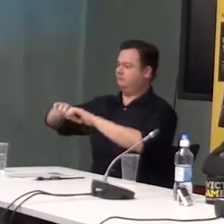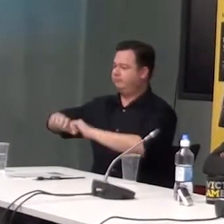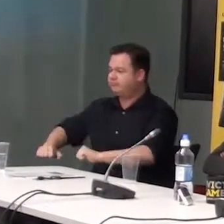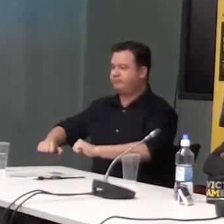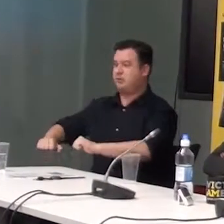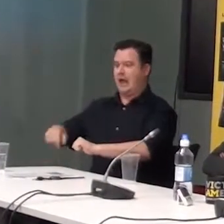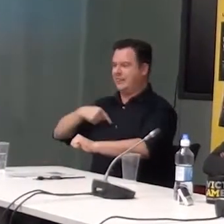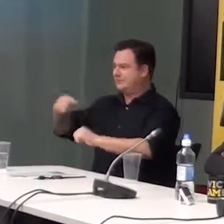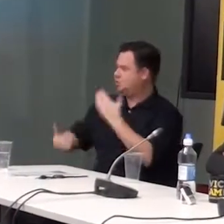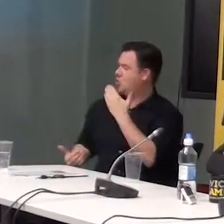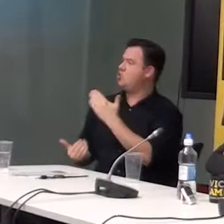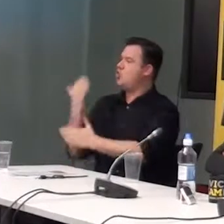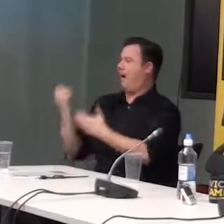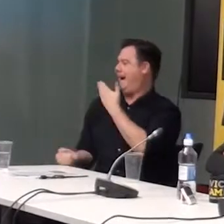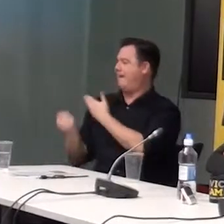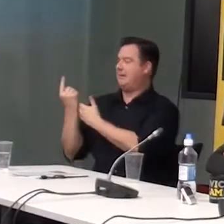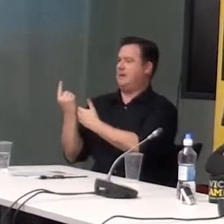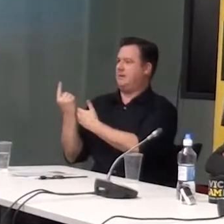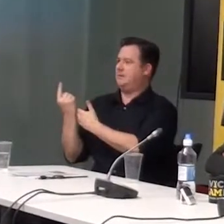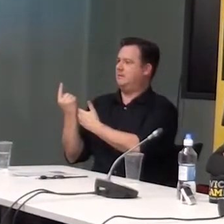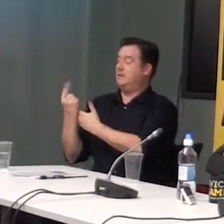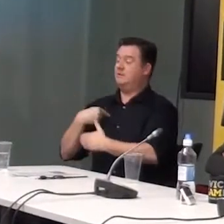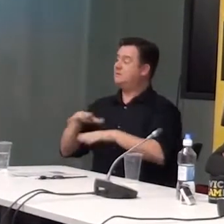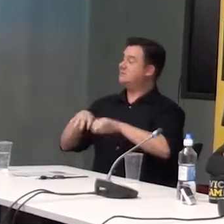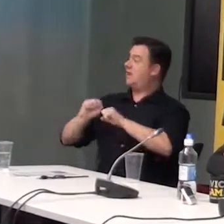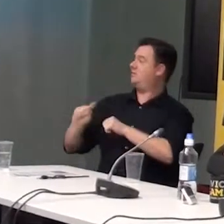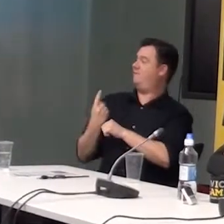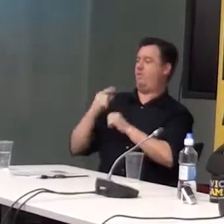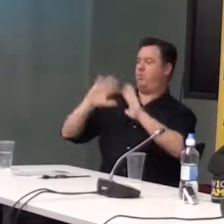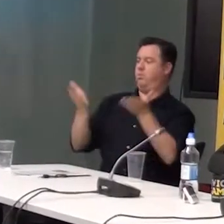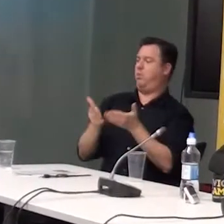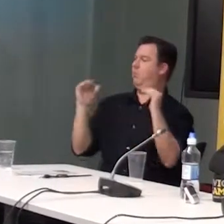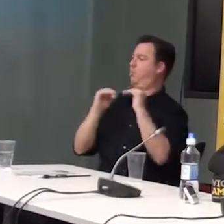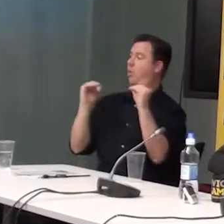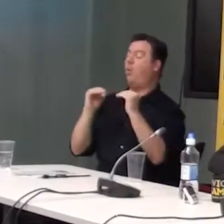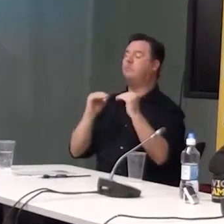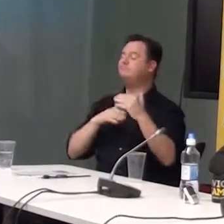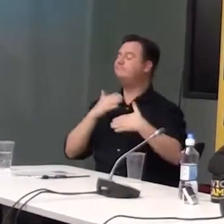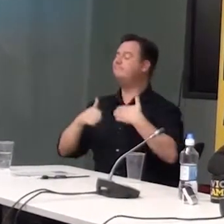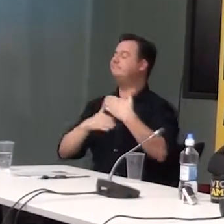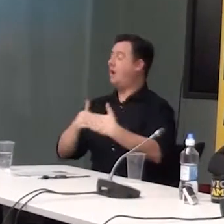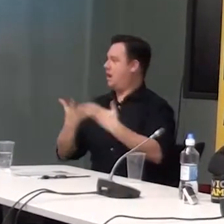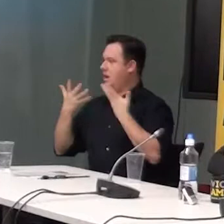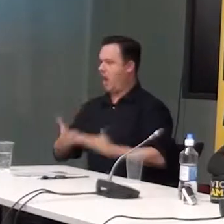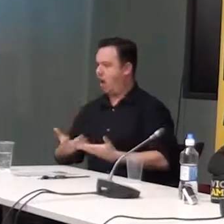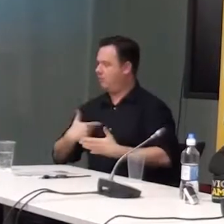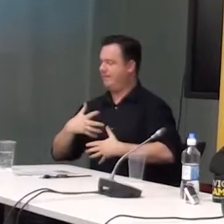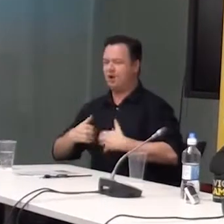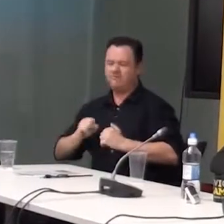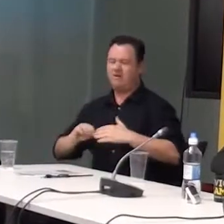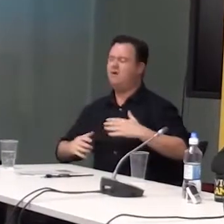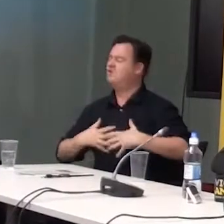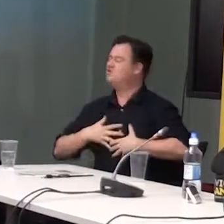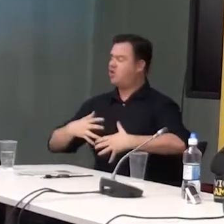new barbarity that really started with the First World War, and it's almost as if we've become immune to the effects